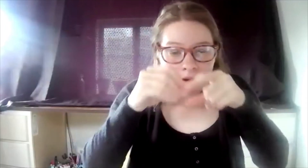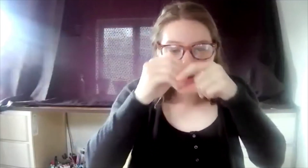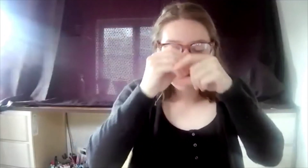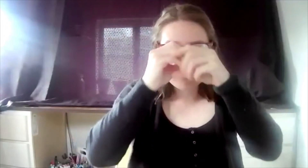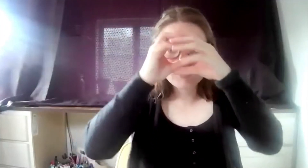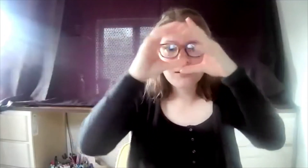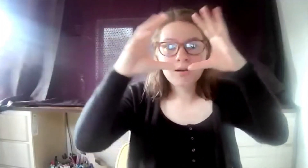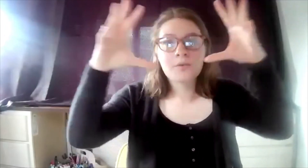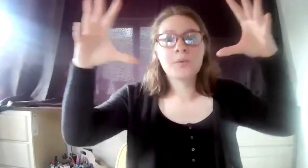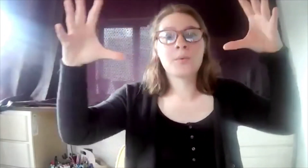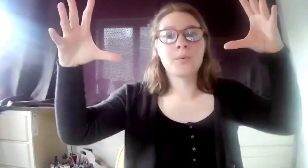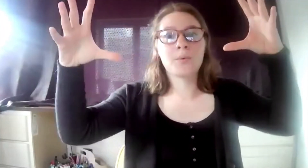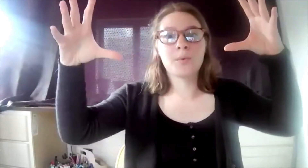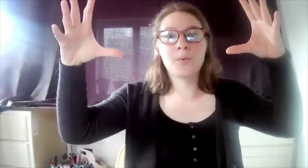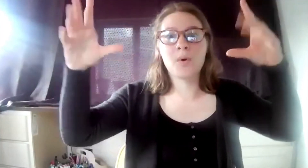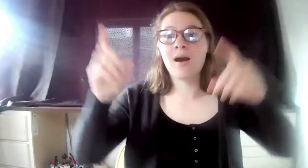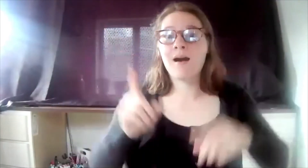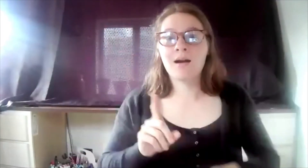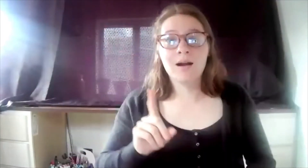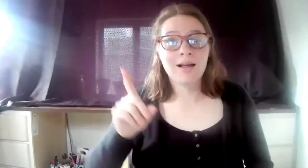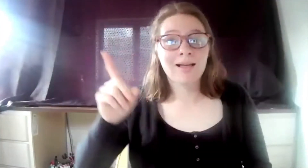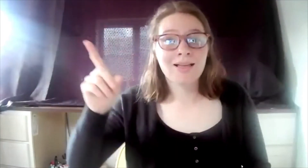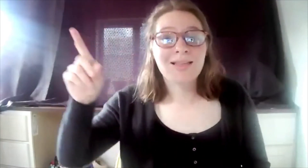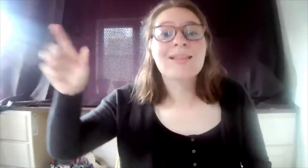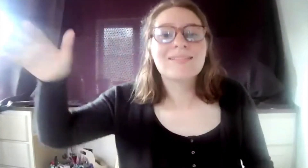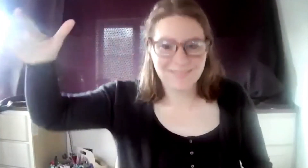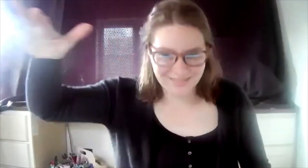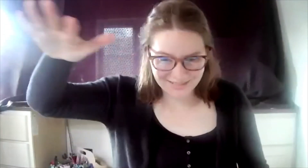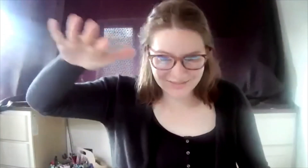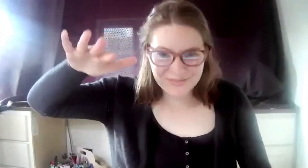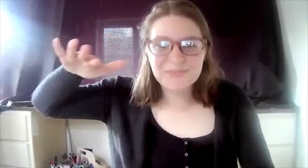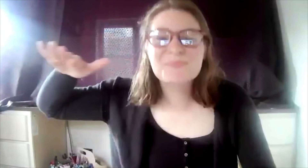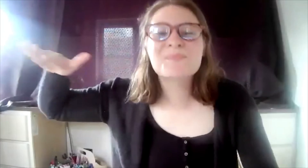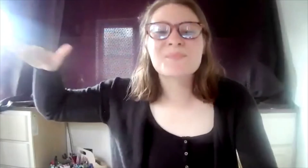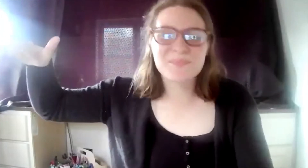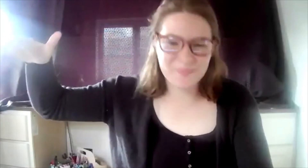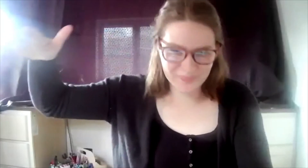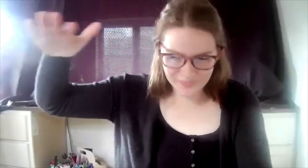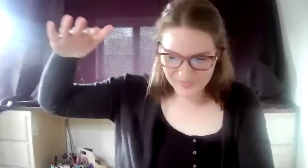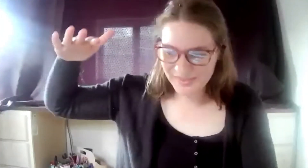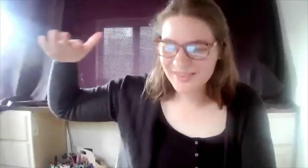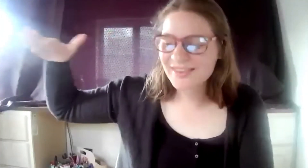dream of dreams really do come true.